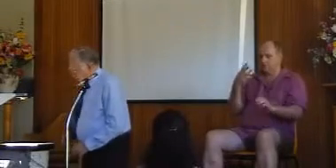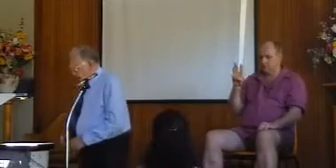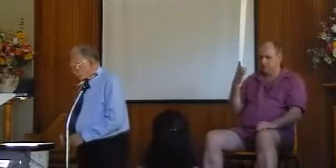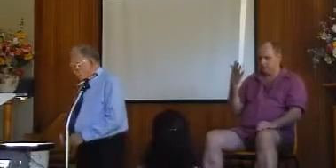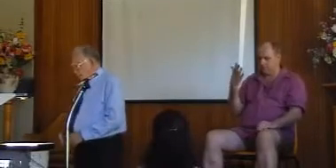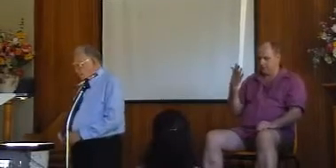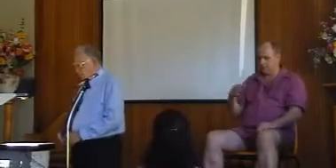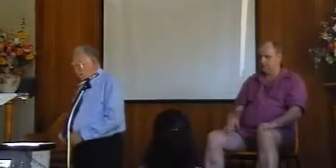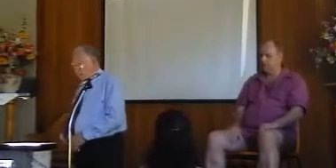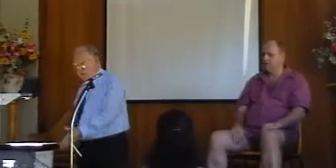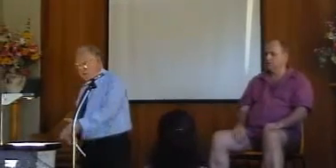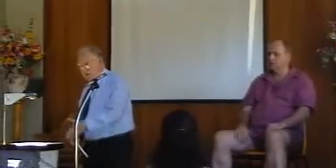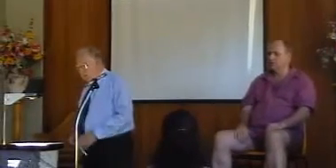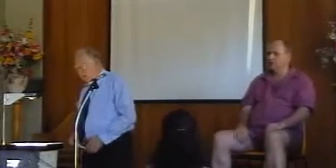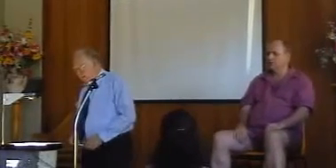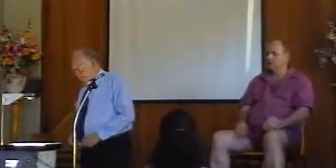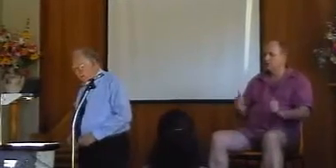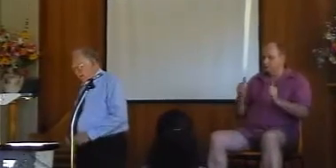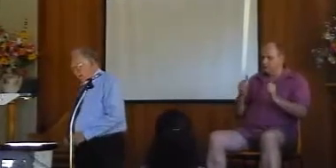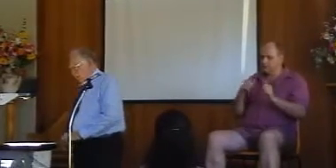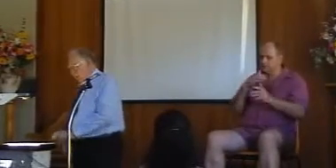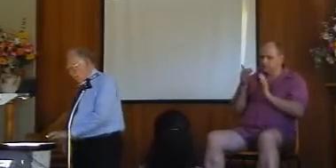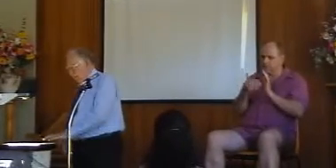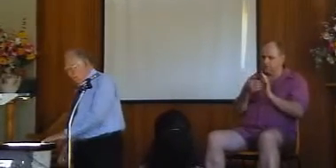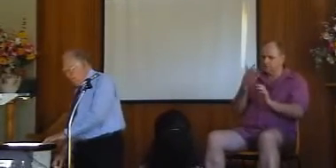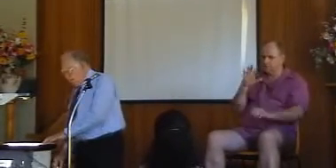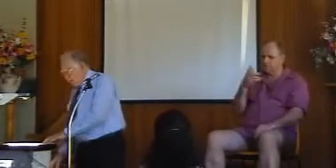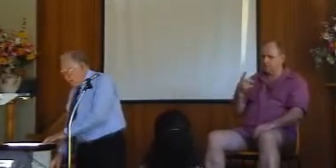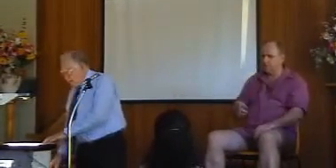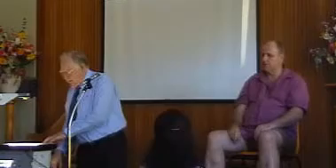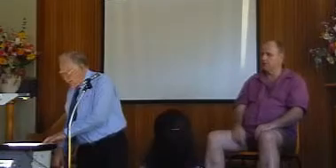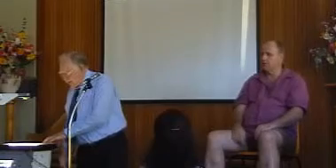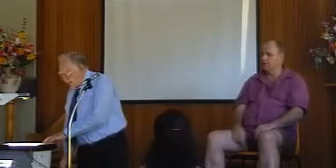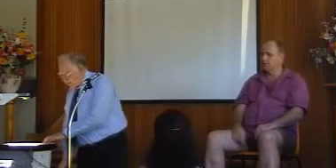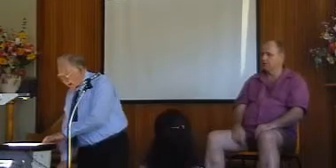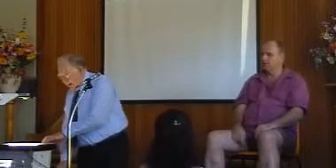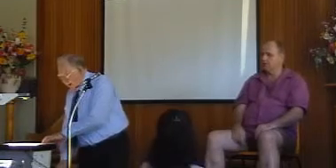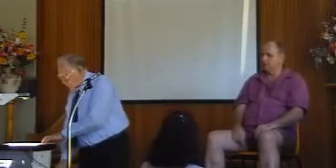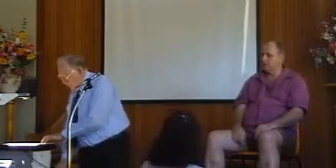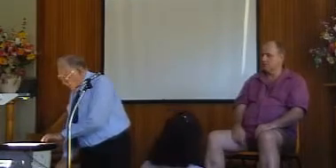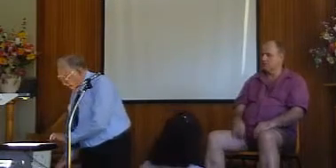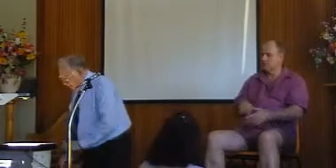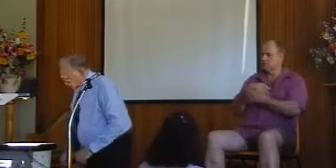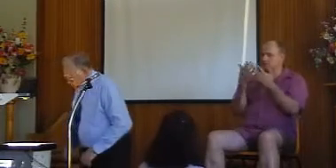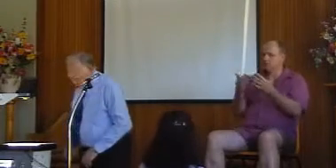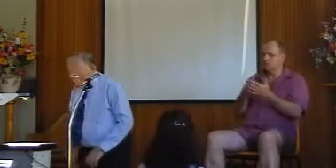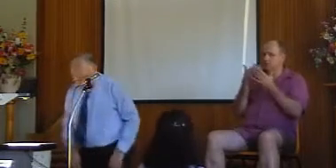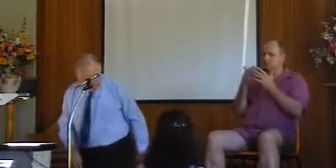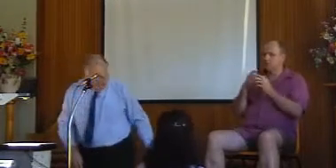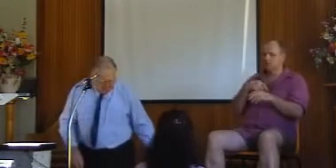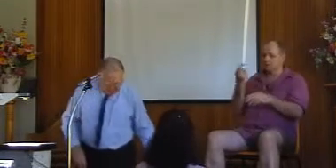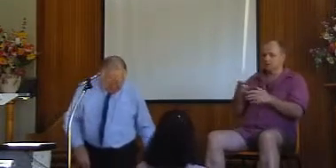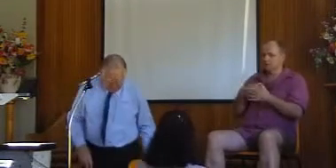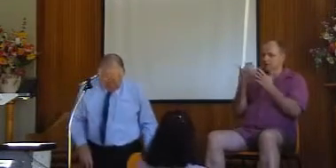just prior to finish 51, so I'll read the remainder from the text. The next day, John the Baptist. Now, John